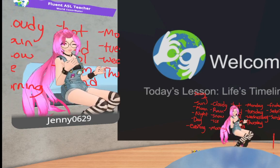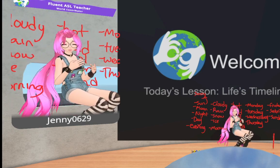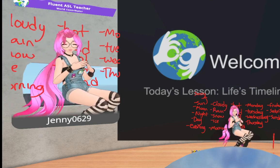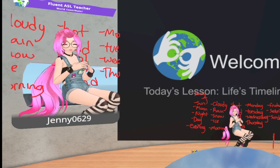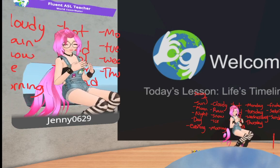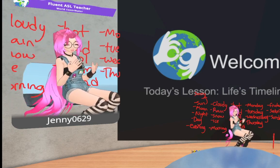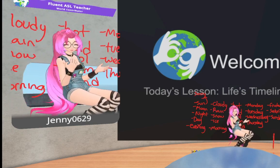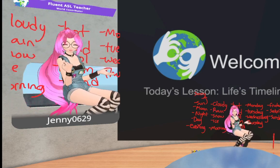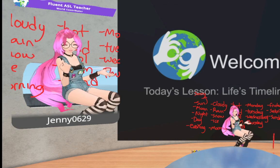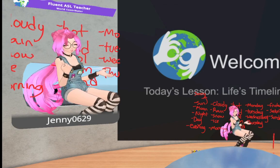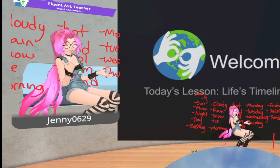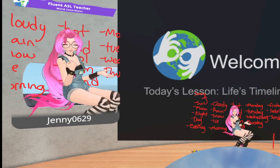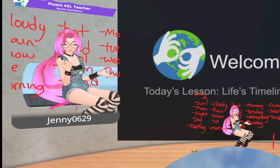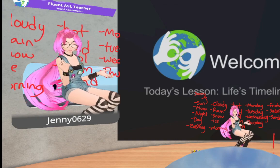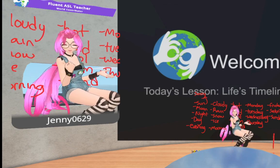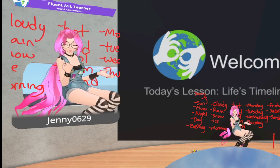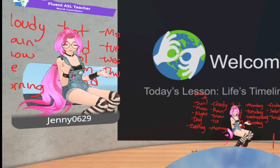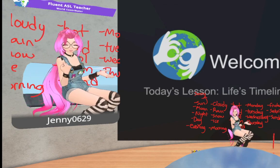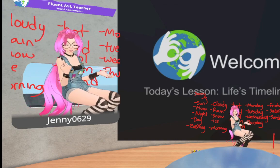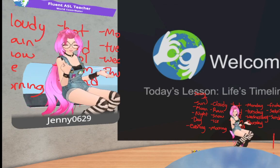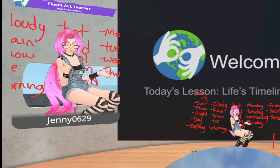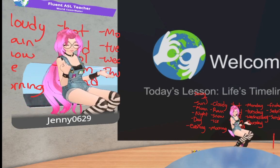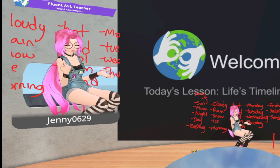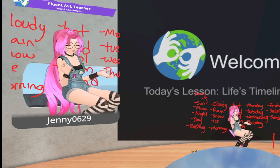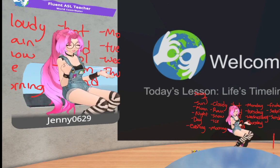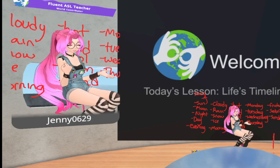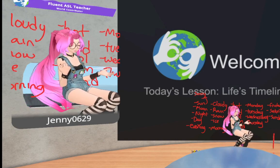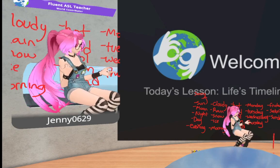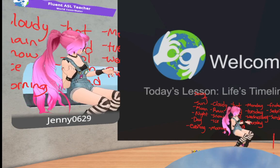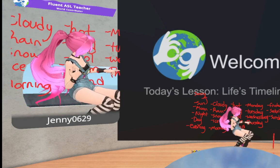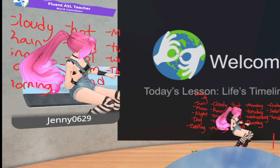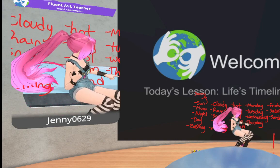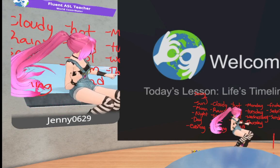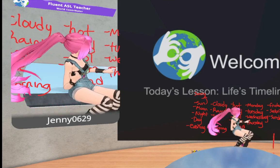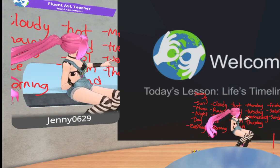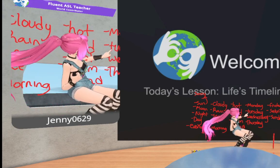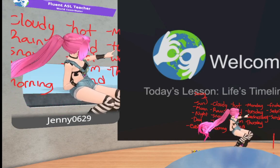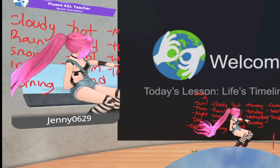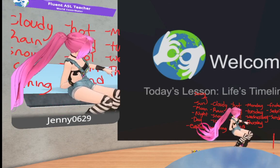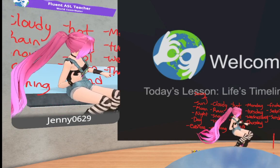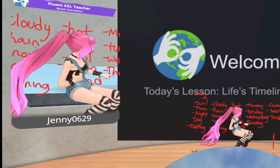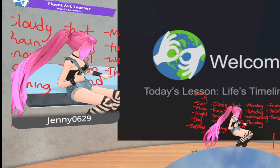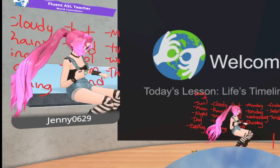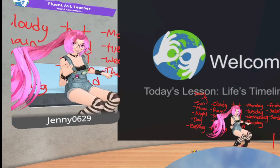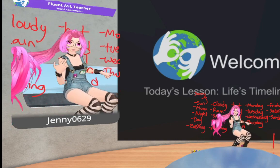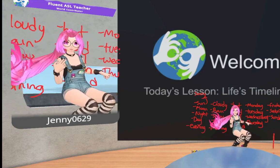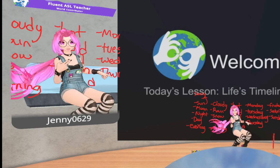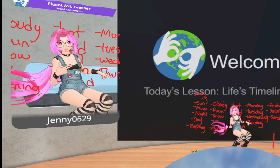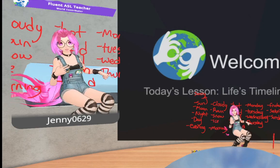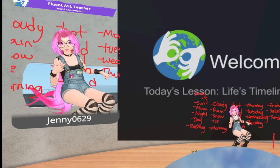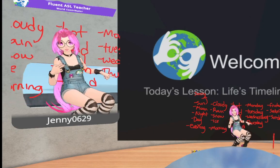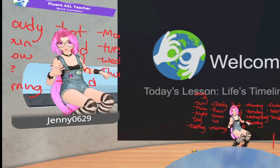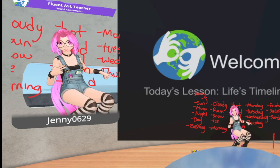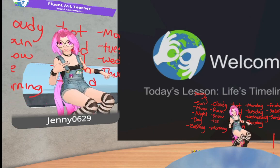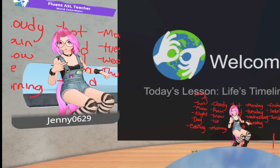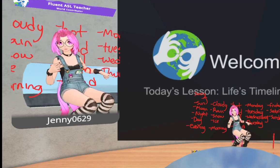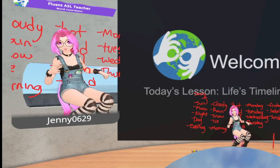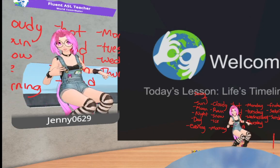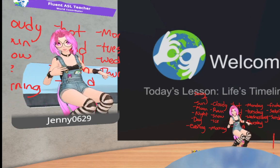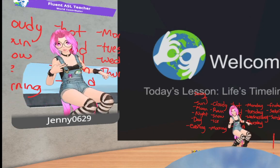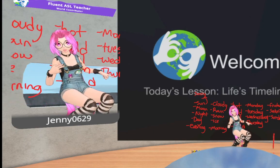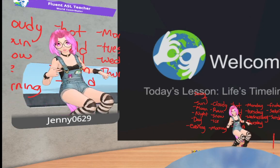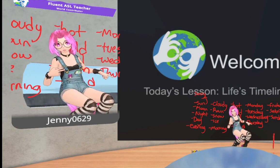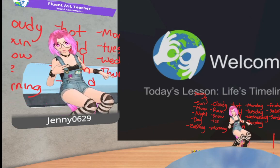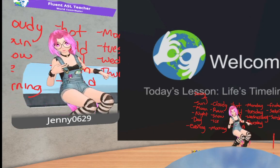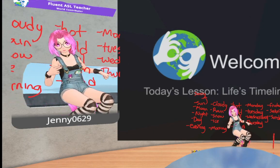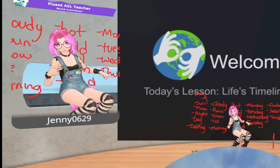say T. We can't say T for Thursday because we already used it for Tuesday. So instead, we're gonna say H because